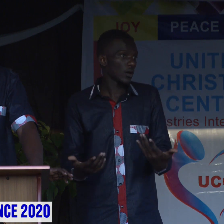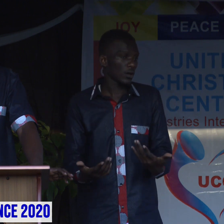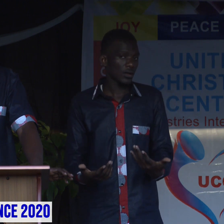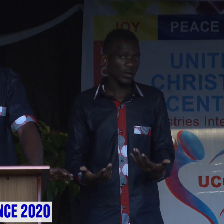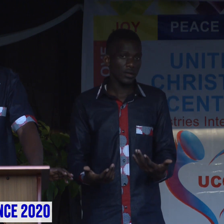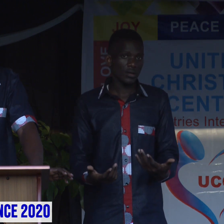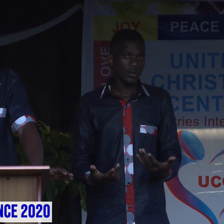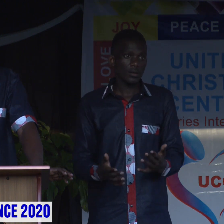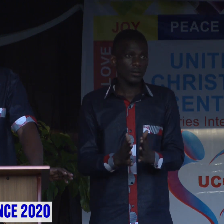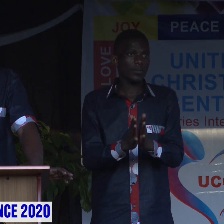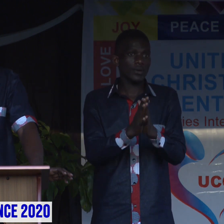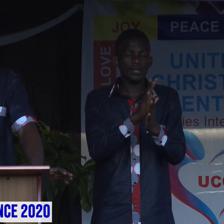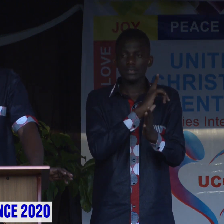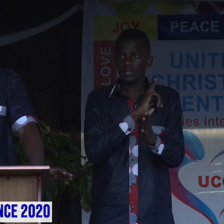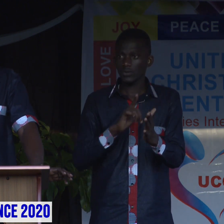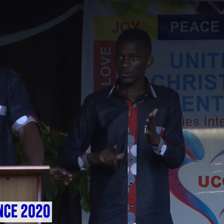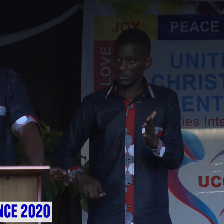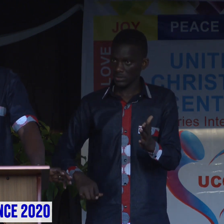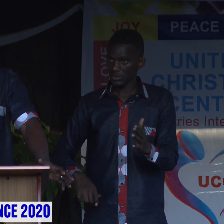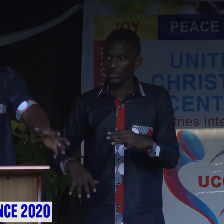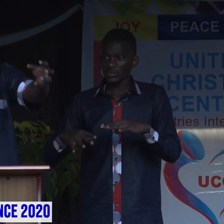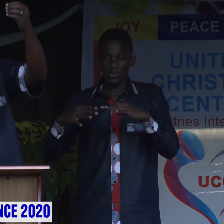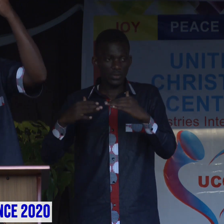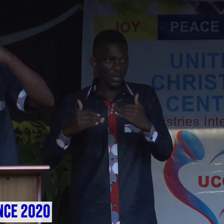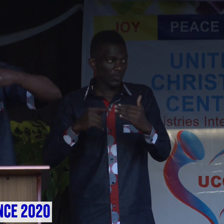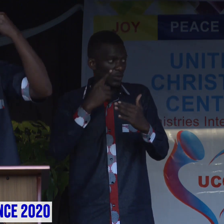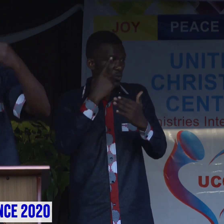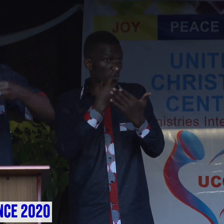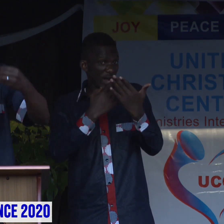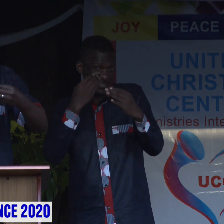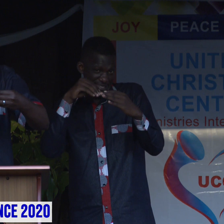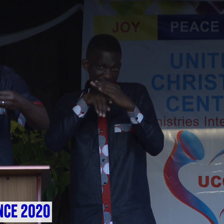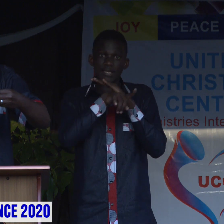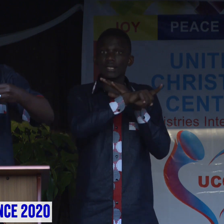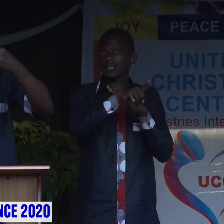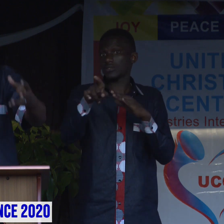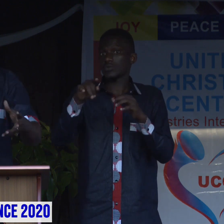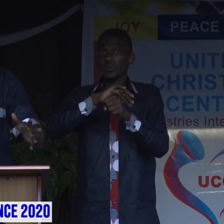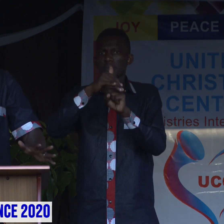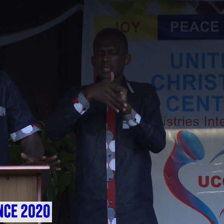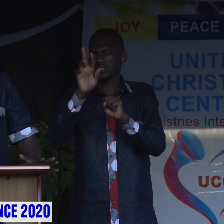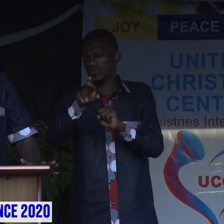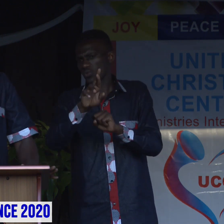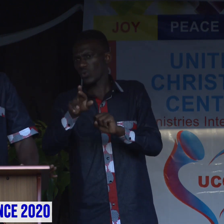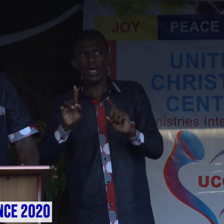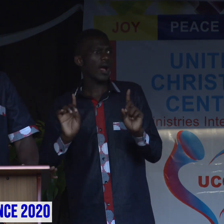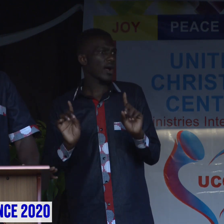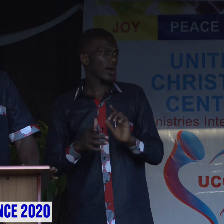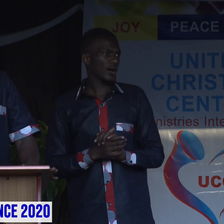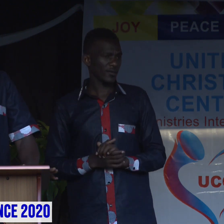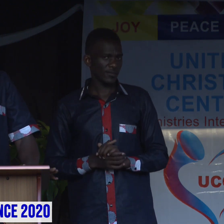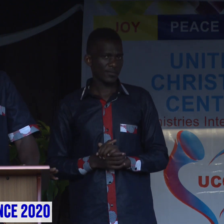misled. Mukama ebaziwe. Praise be to God. Echiku yingira musiche chikufura omucham. It is not